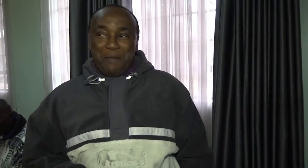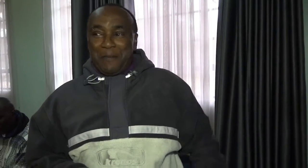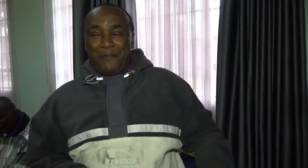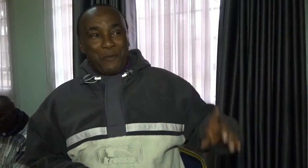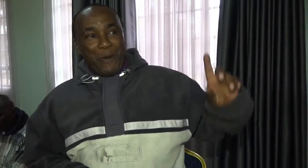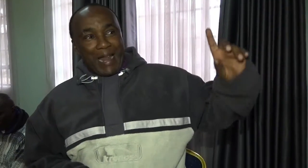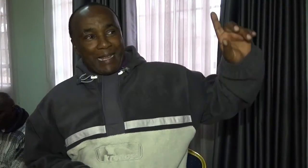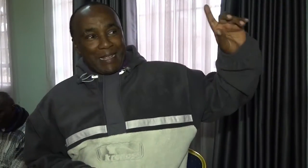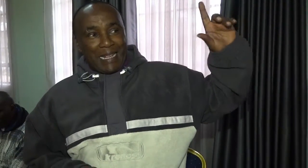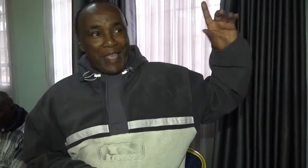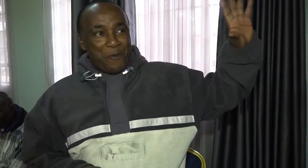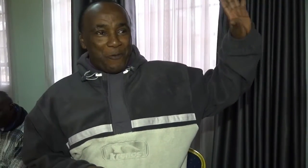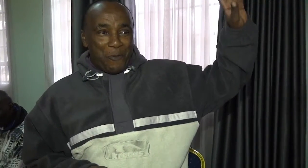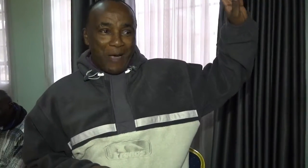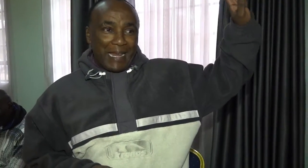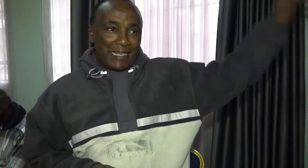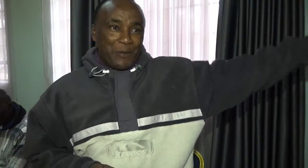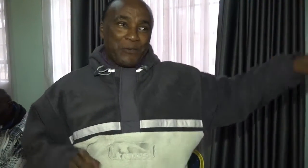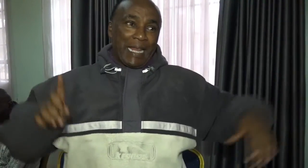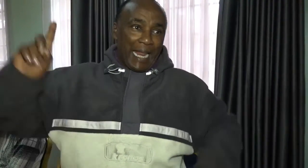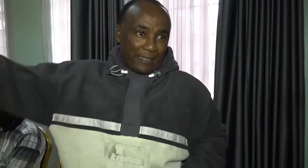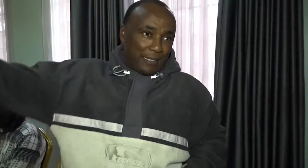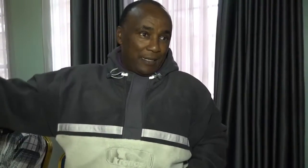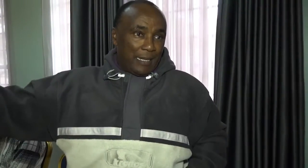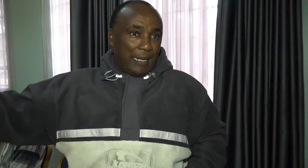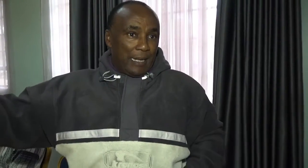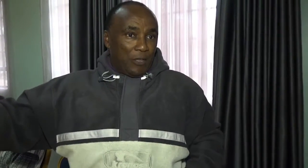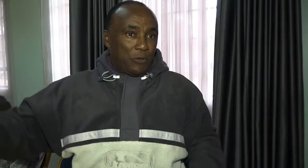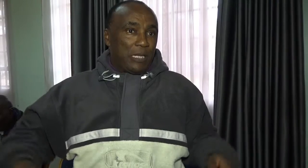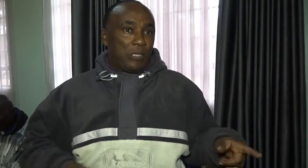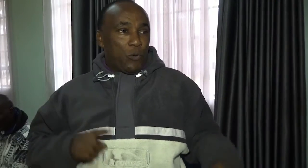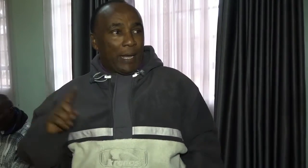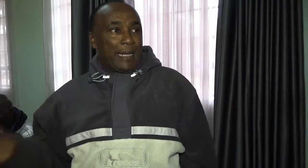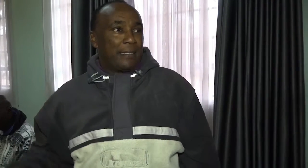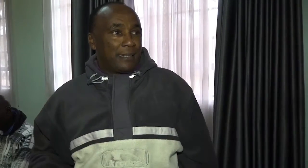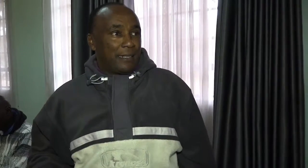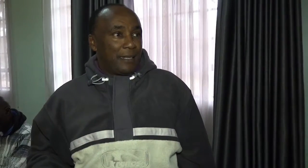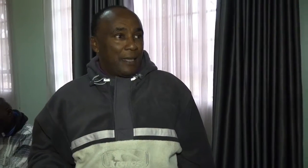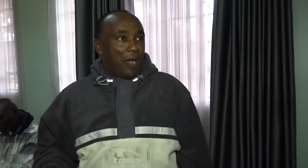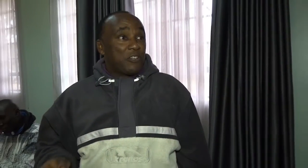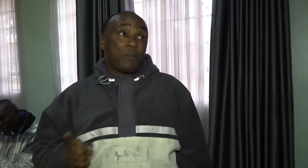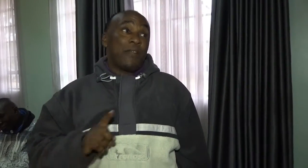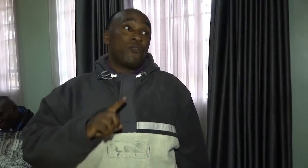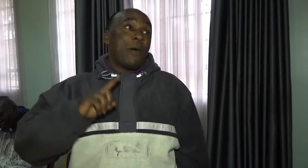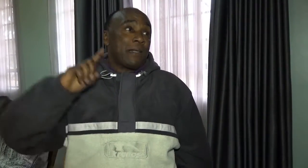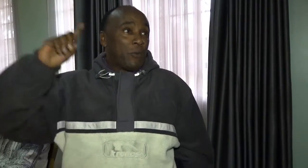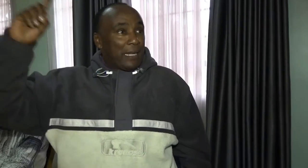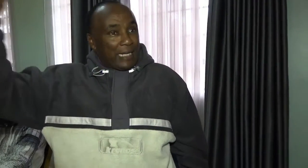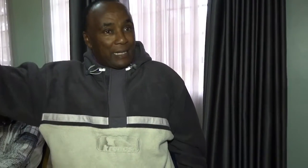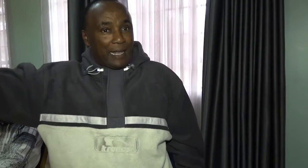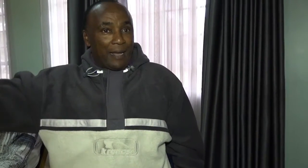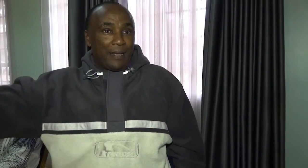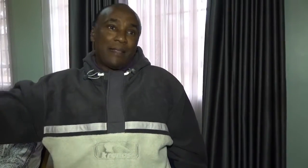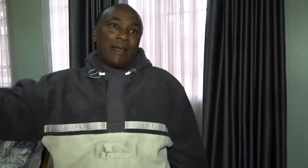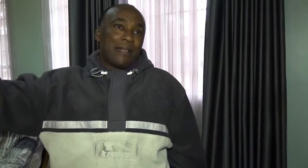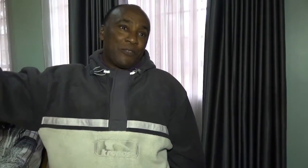you remember from one lecture to the next, using two crutches. I would spend 2 hours. When